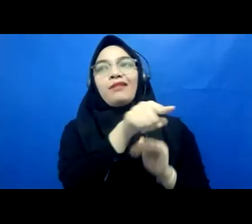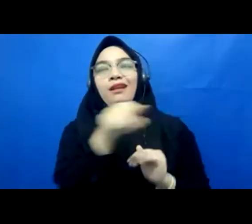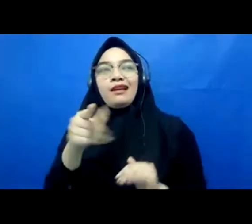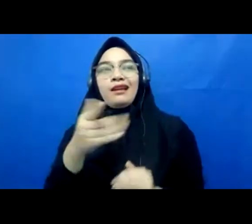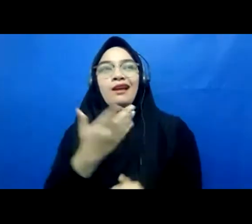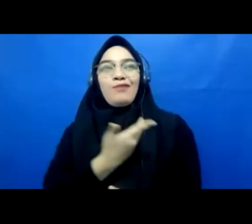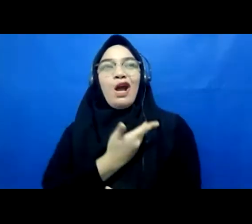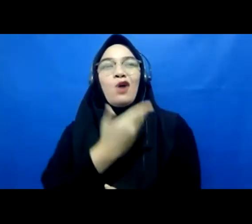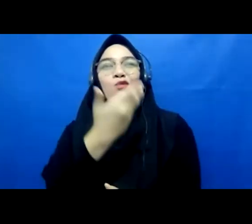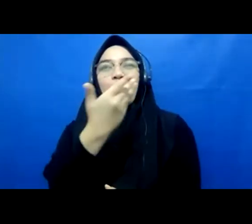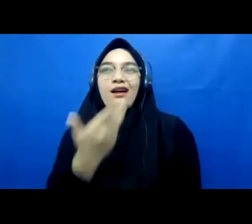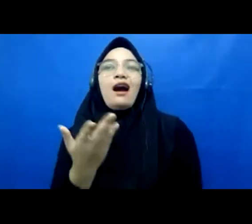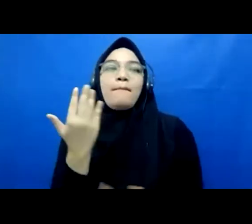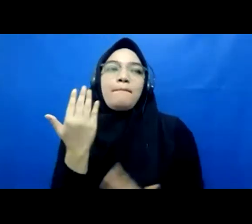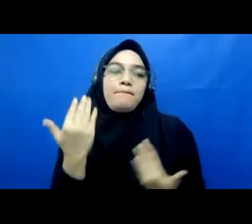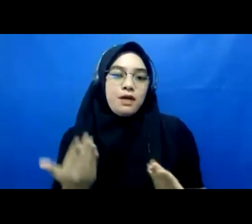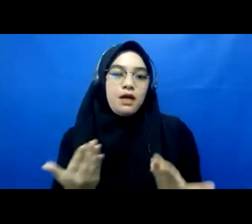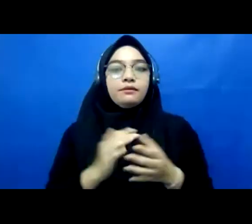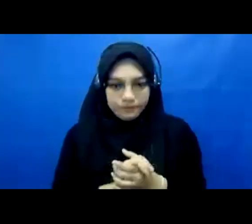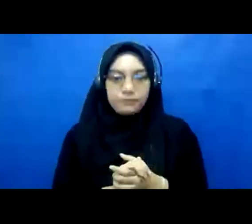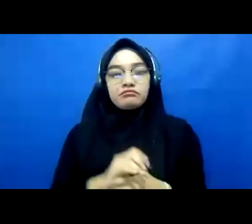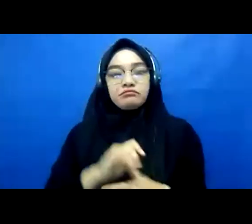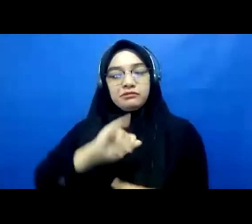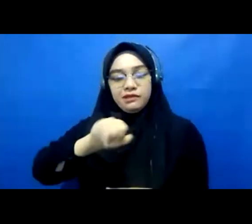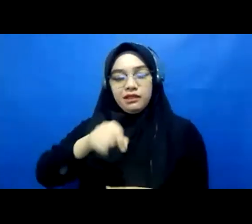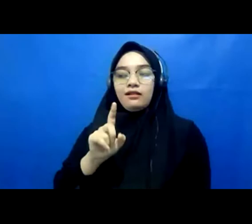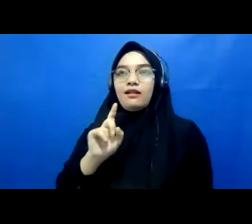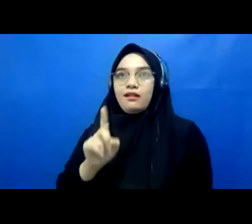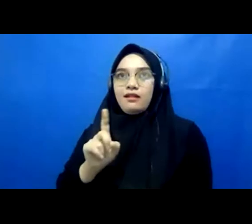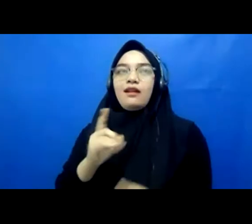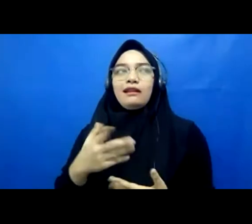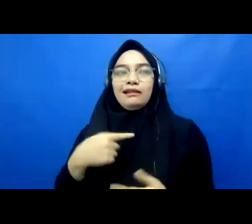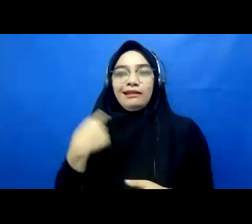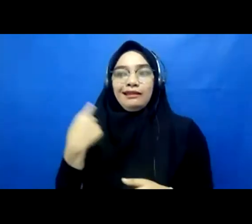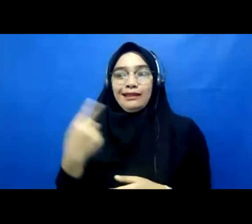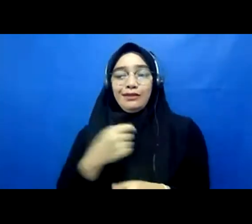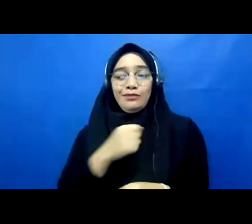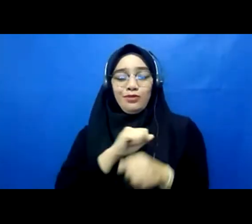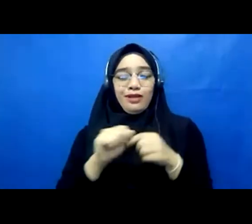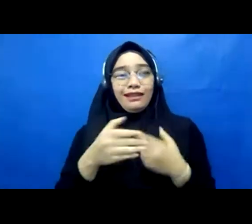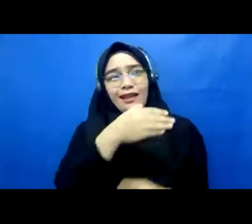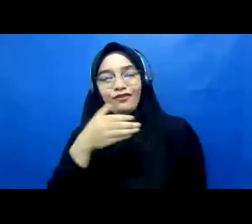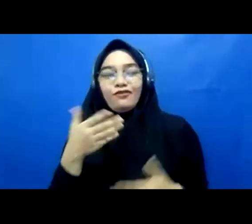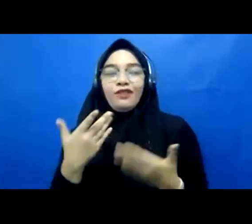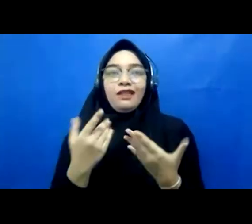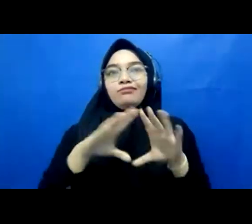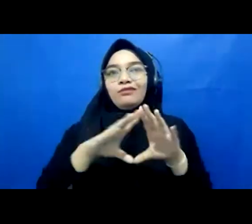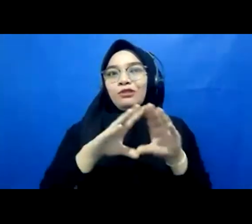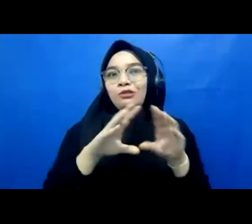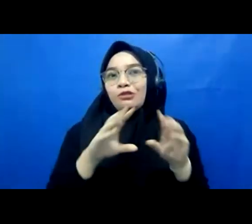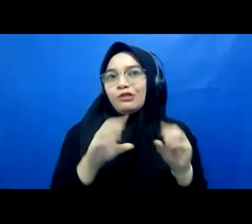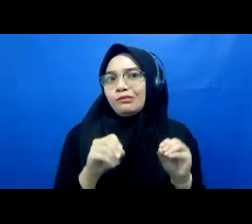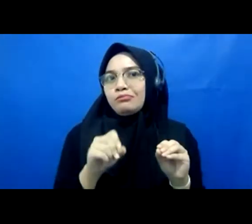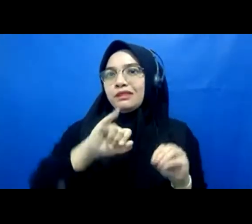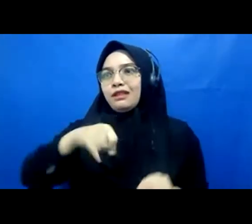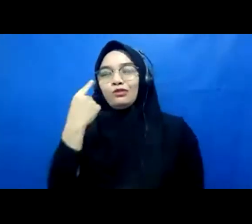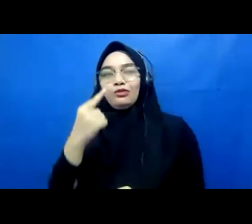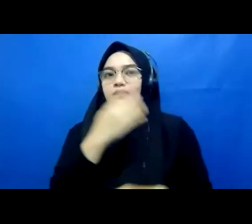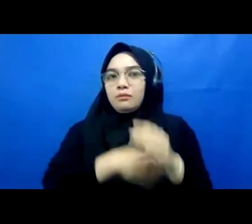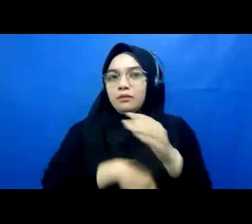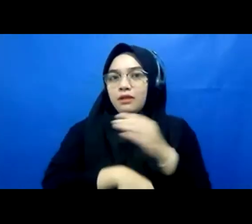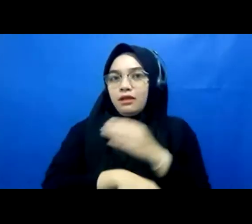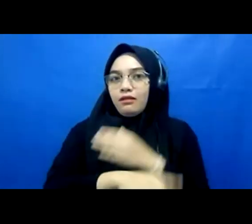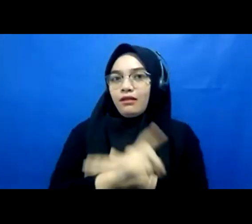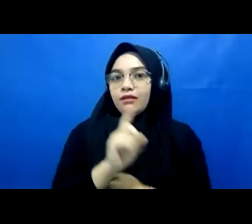working place, like at a cafe that for people with disability work in a cafe and creations of, as well as in where we